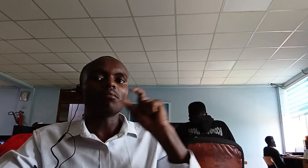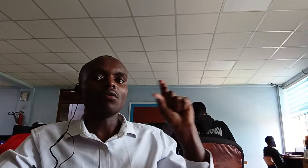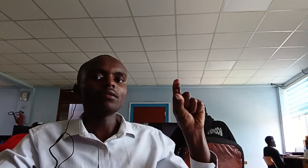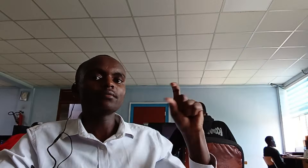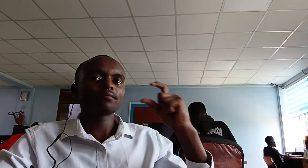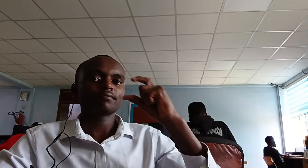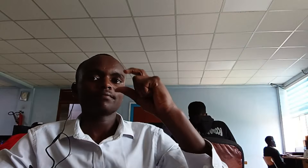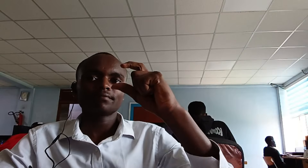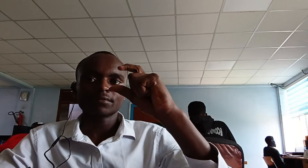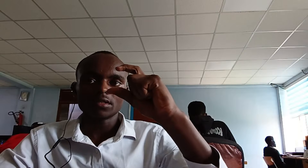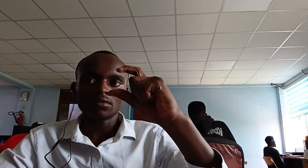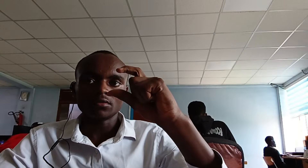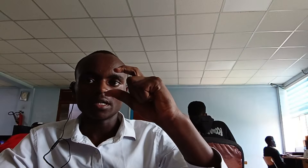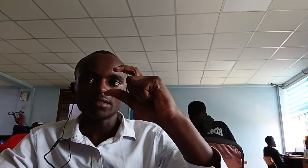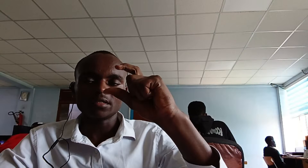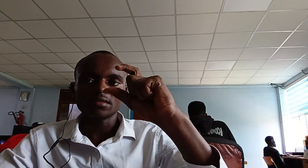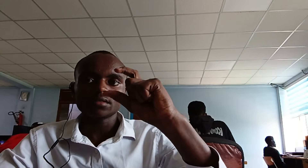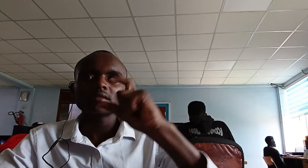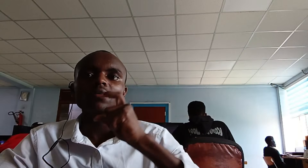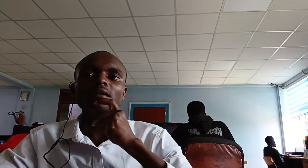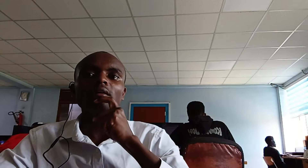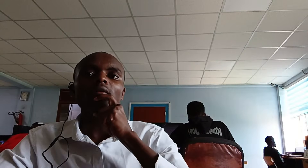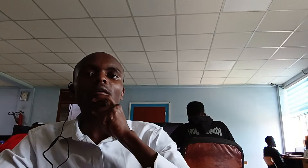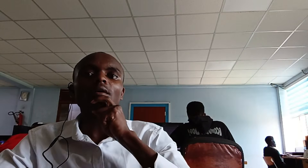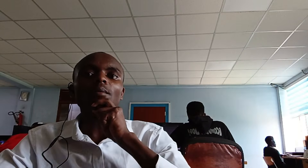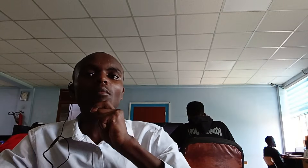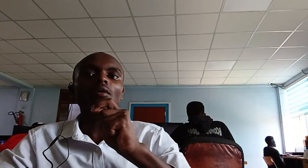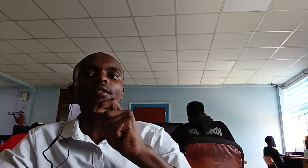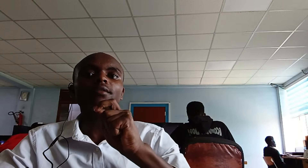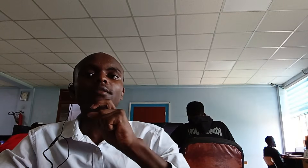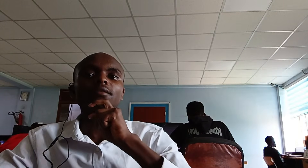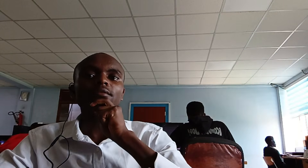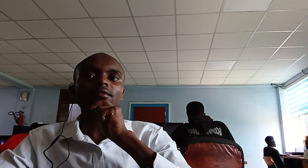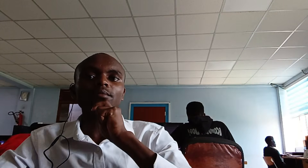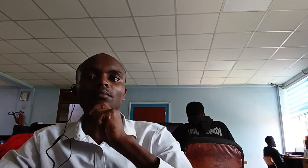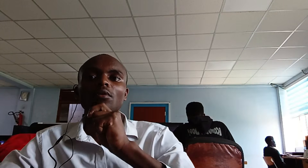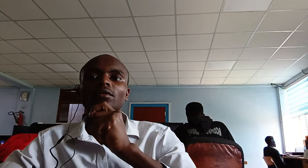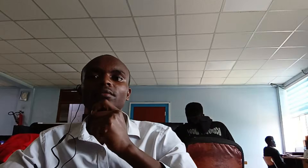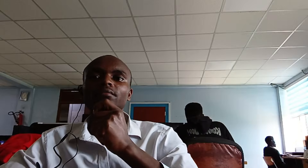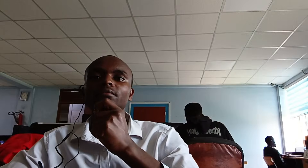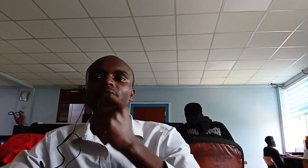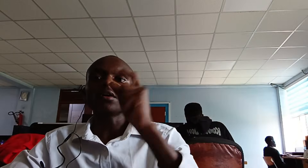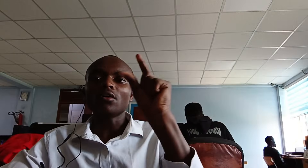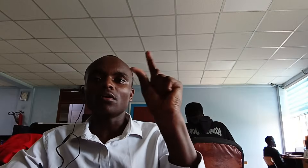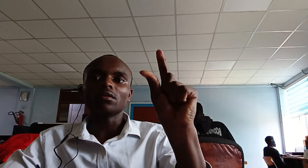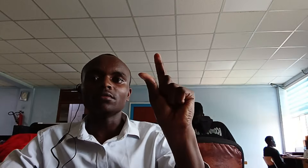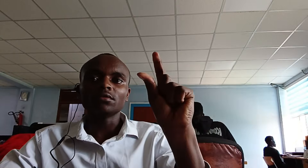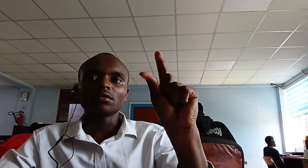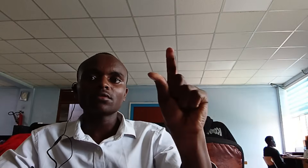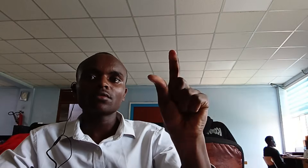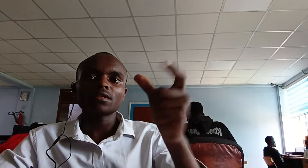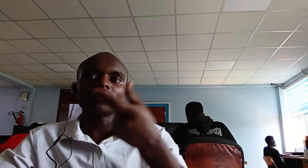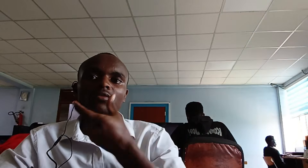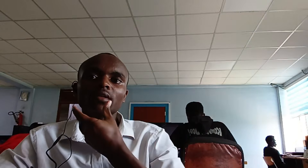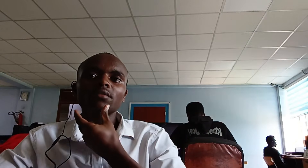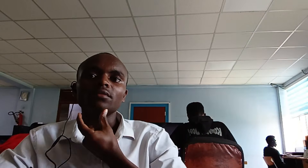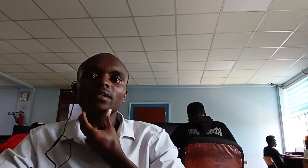Boy. Look at this. Boy. Boy. Also using this one, you can sign